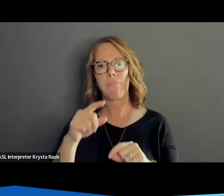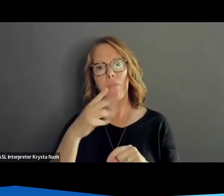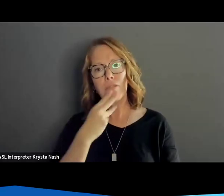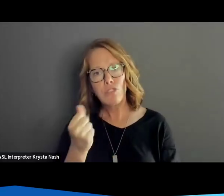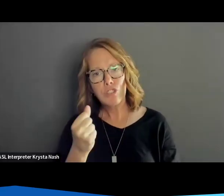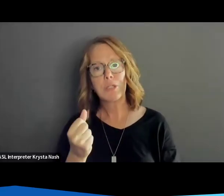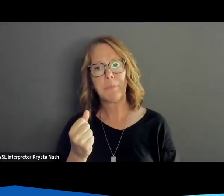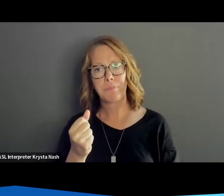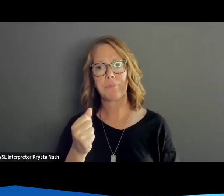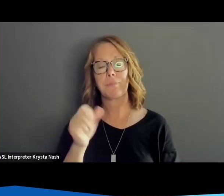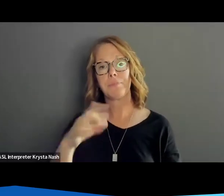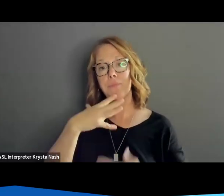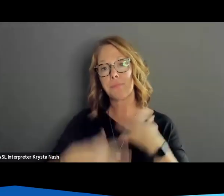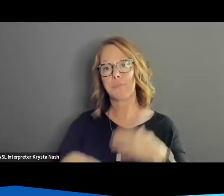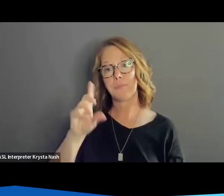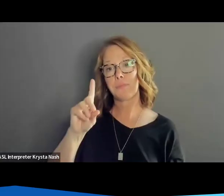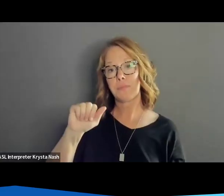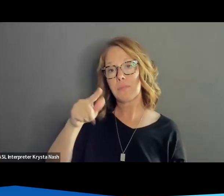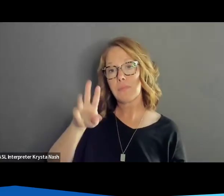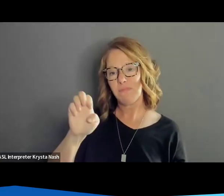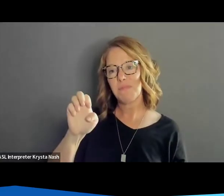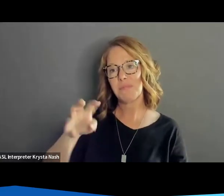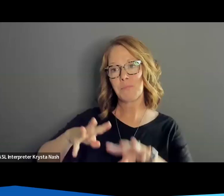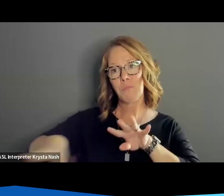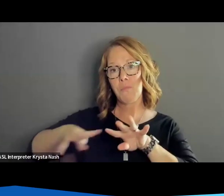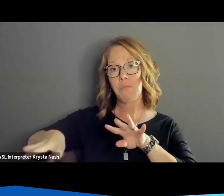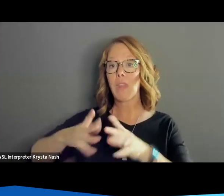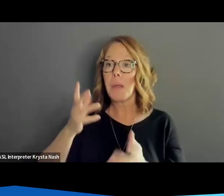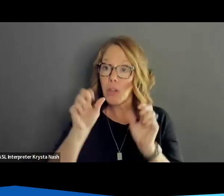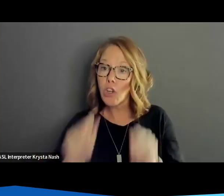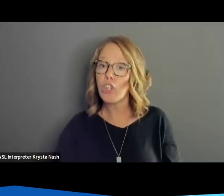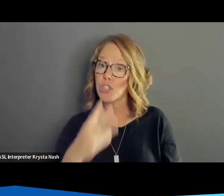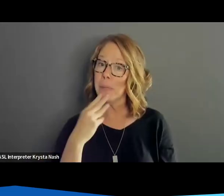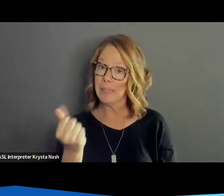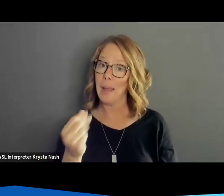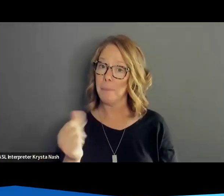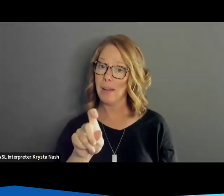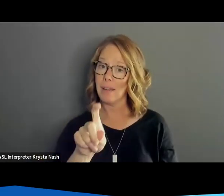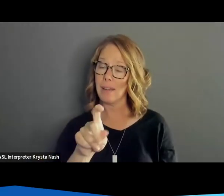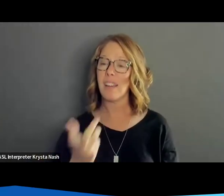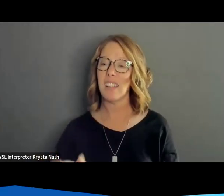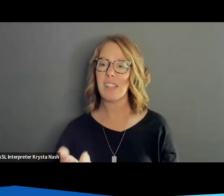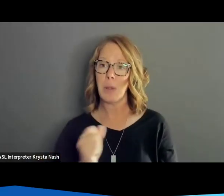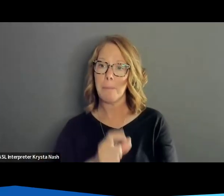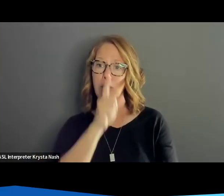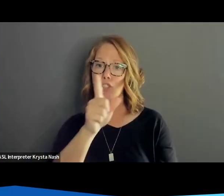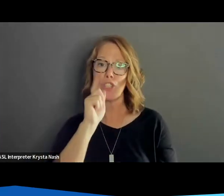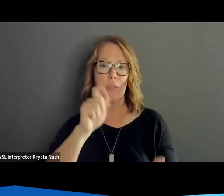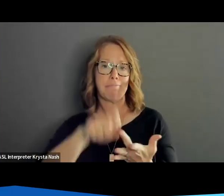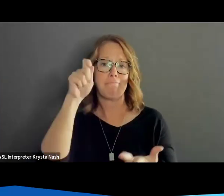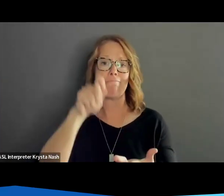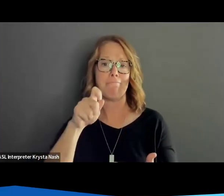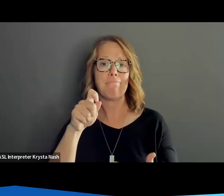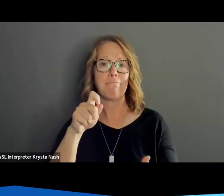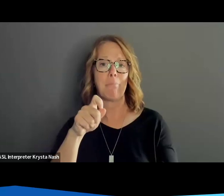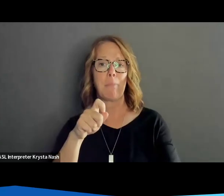if you have this bloody discharge, could it be that you have diabetes? So be sure and check to see, have your blood sugar checked to